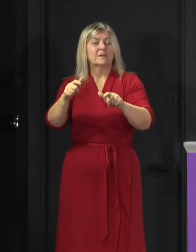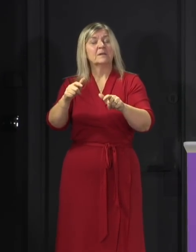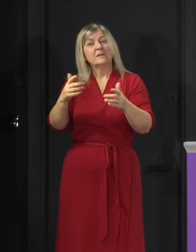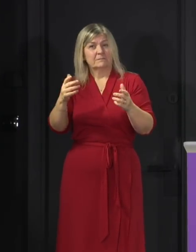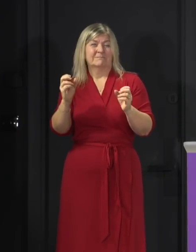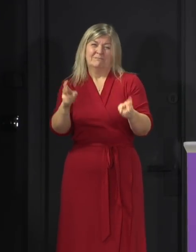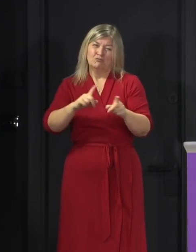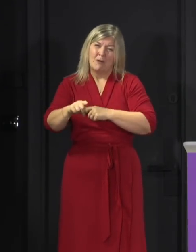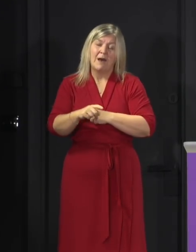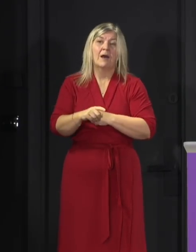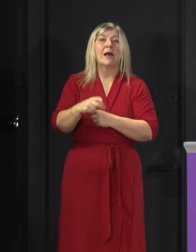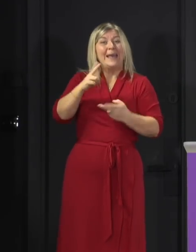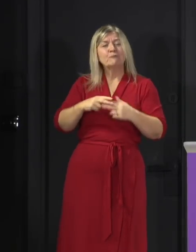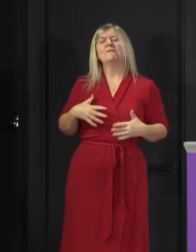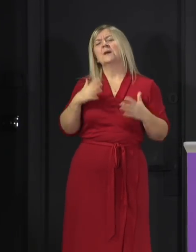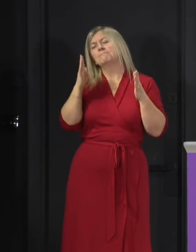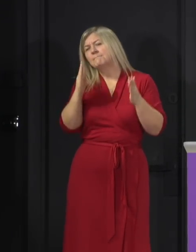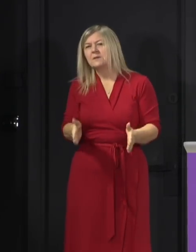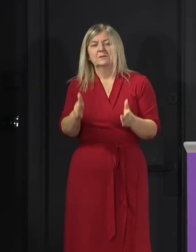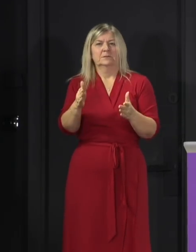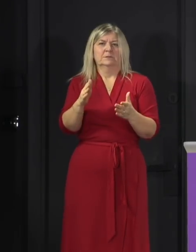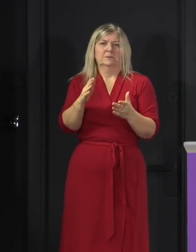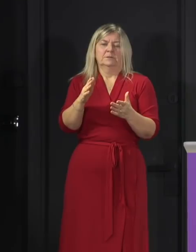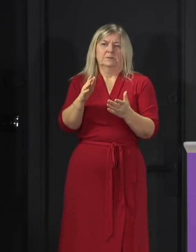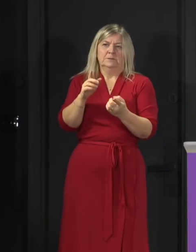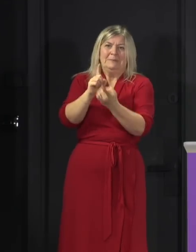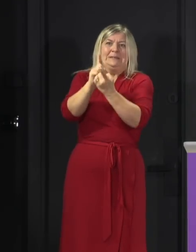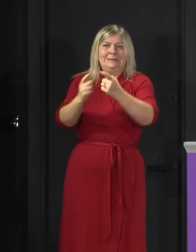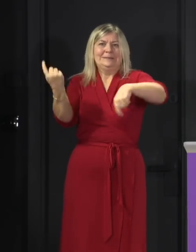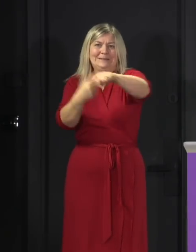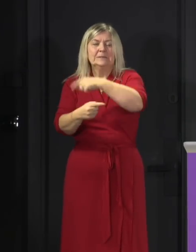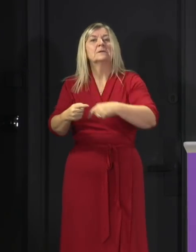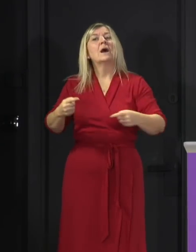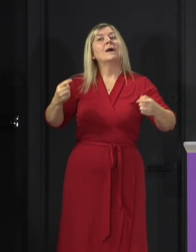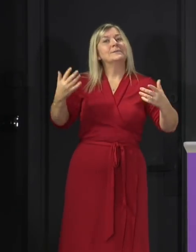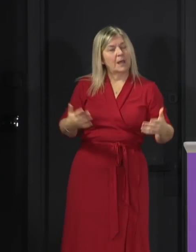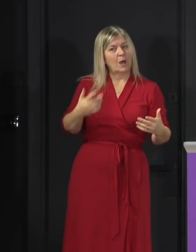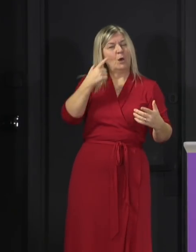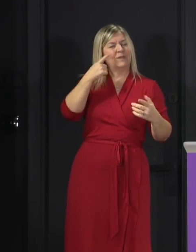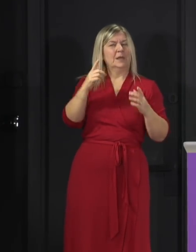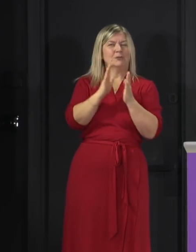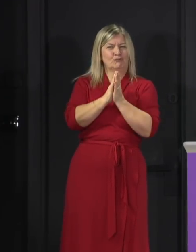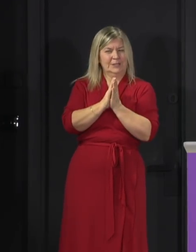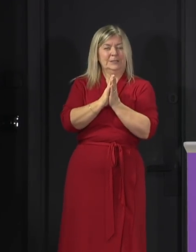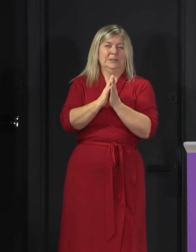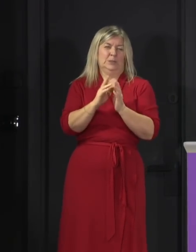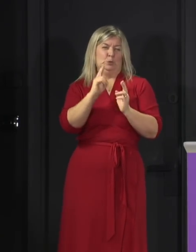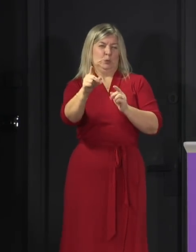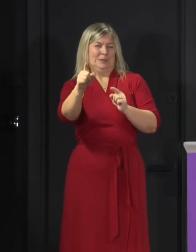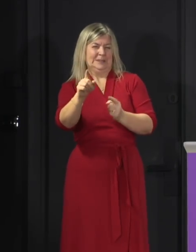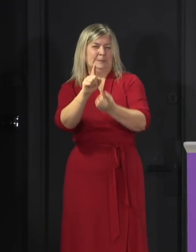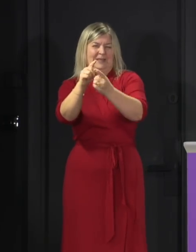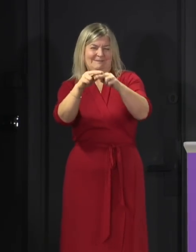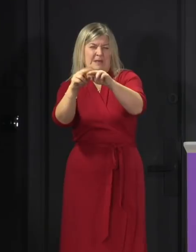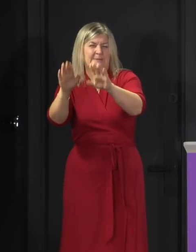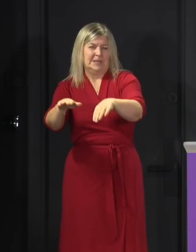Christmas, now is the time to start thinking about reducing unnecessary contacts that you might normally be having between now